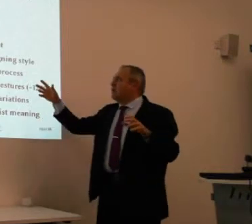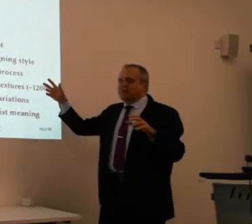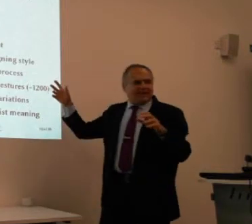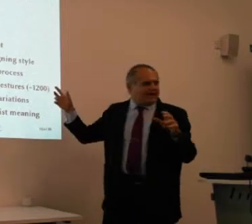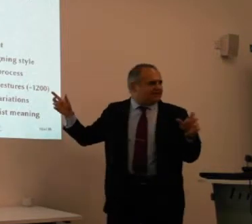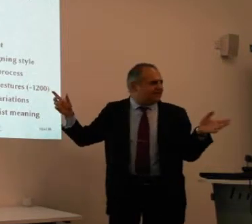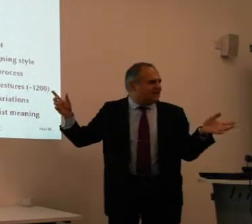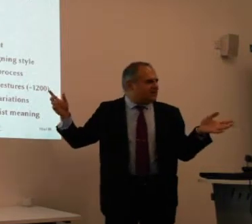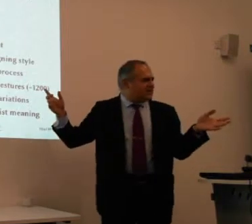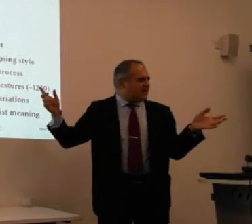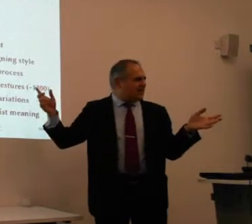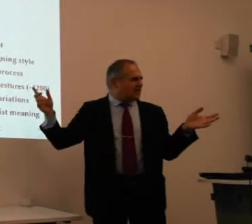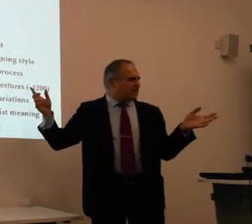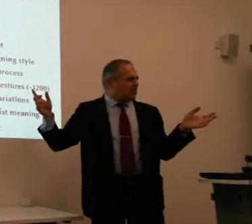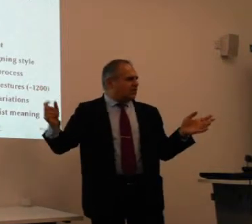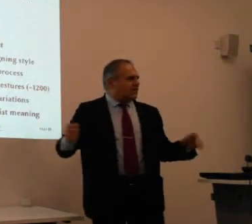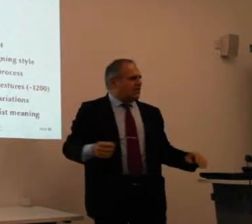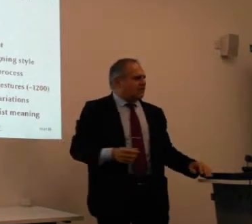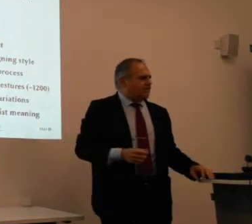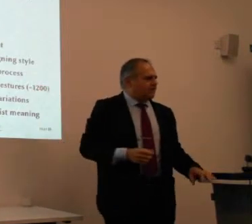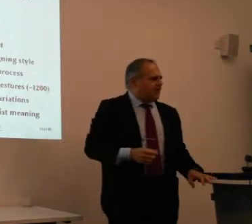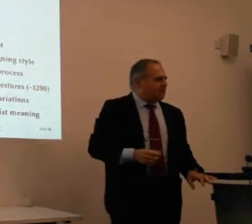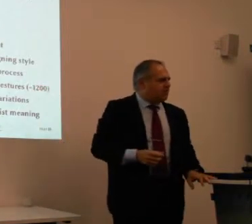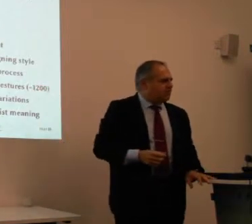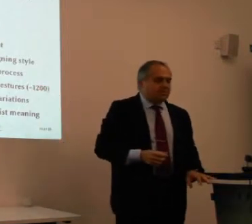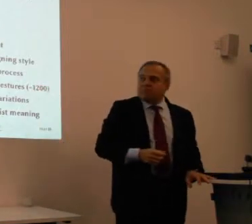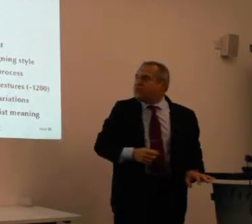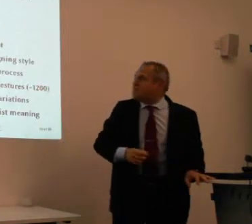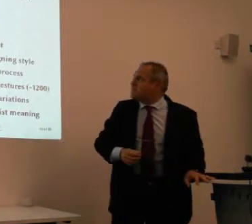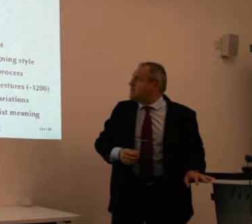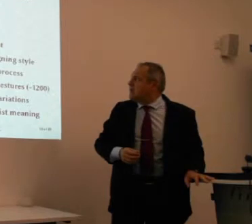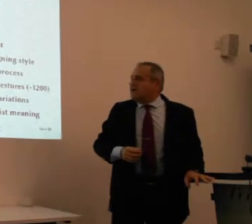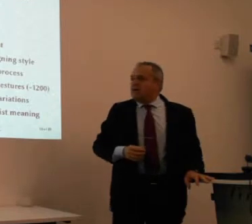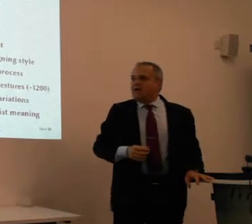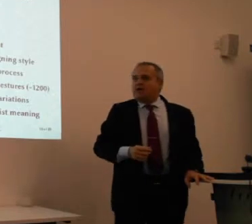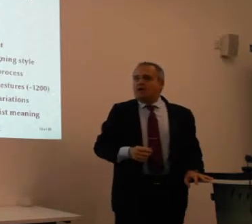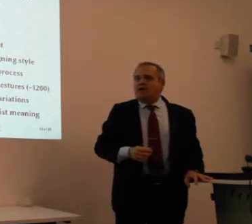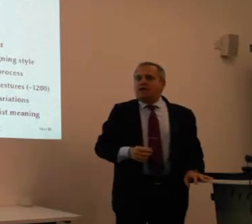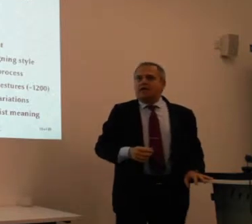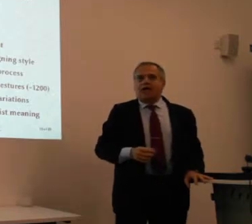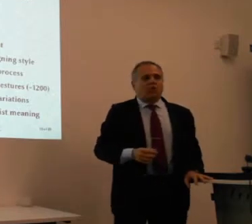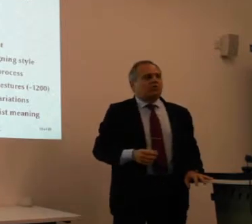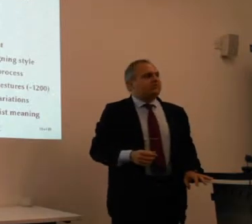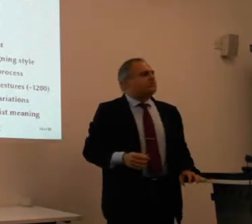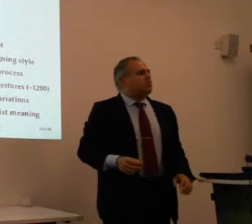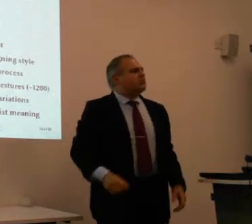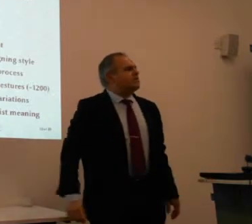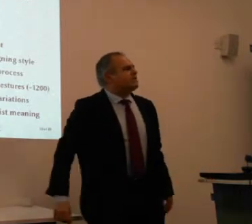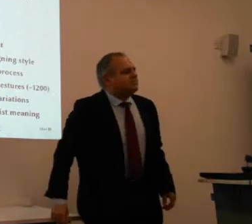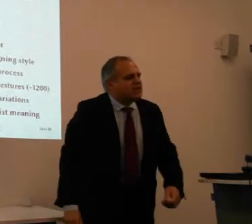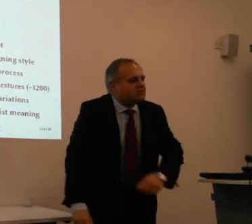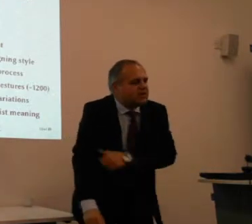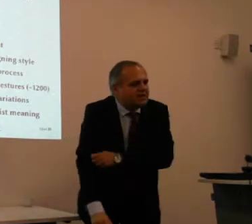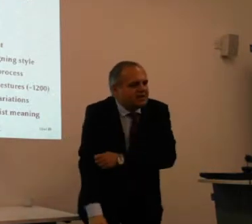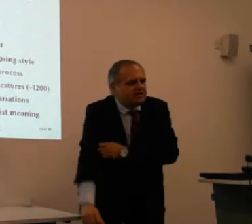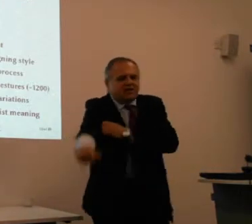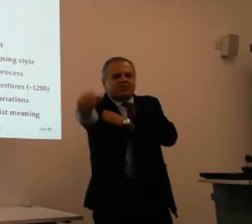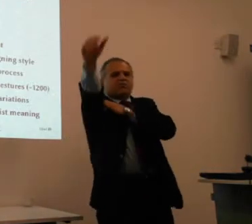light as we said all light efforts have been suppressed uh unwanted movement by the way if i do